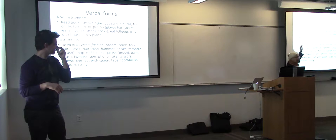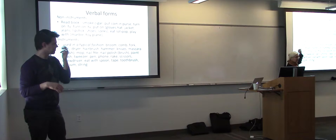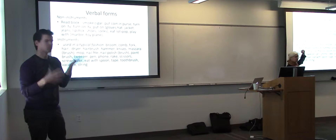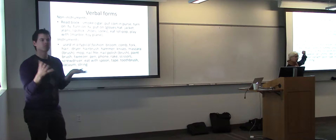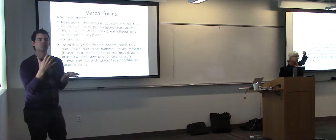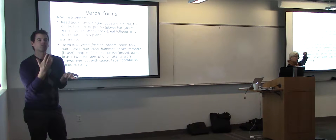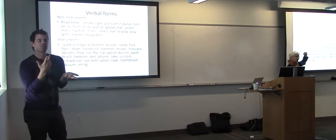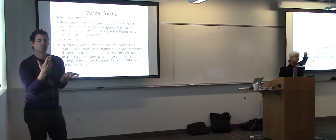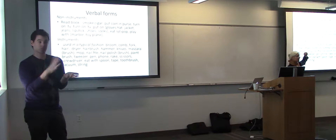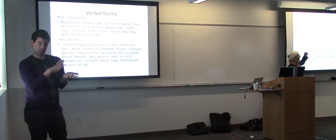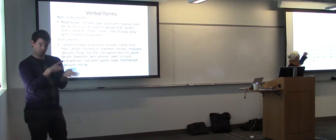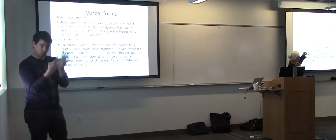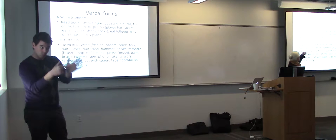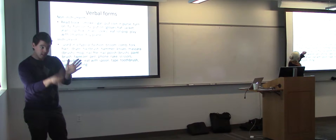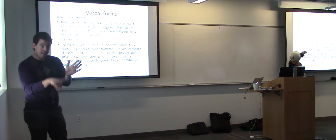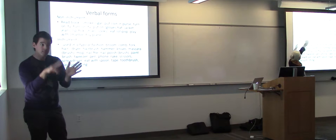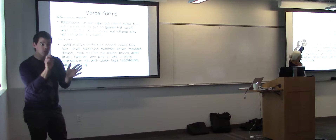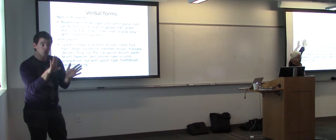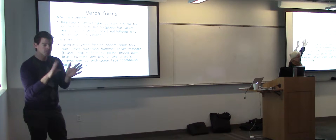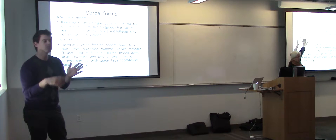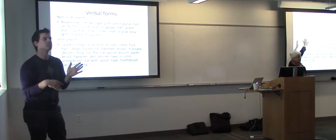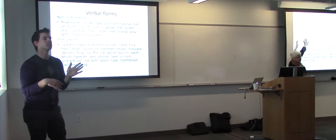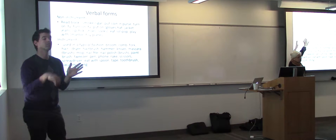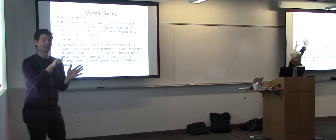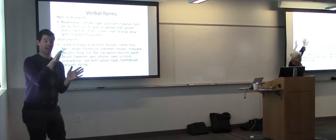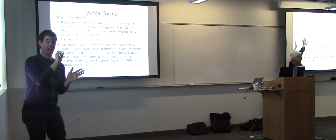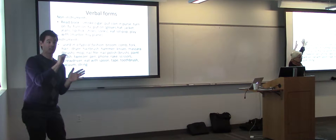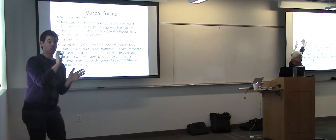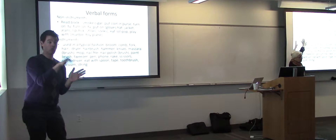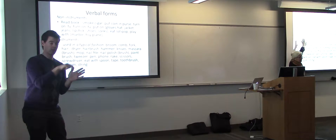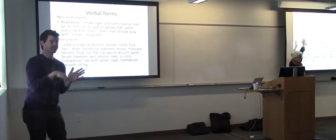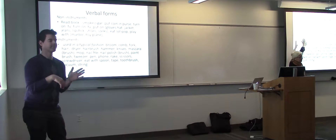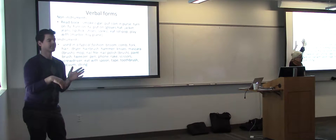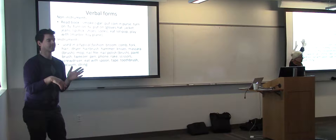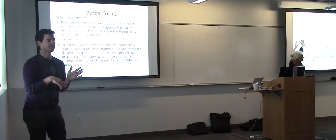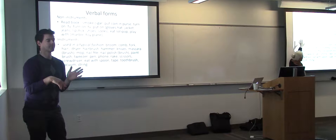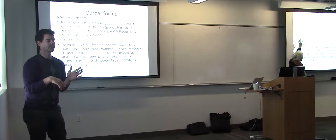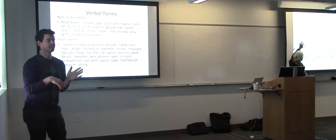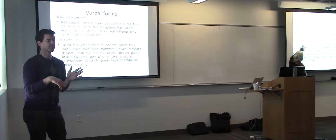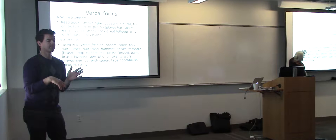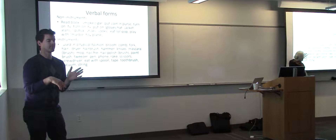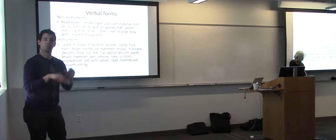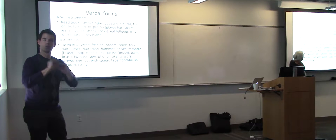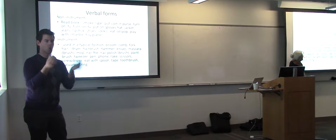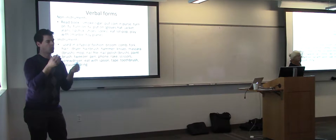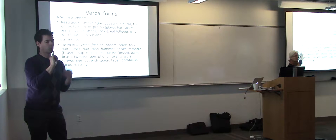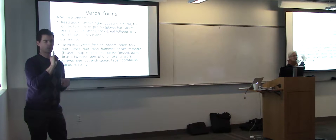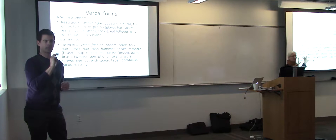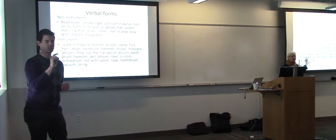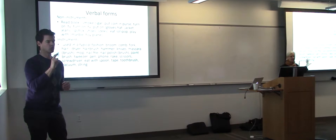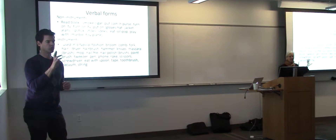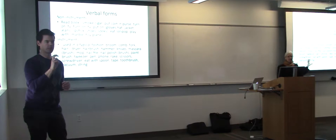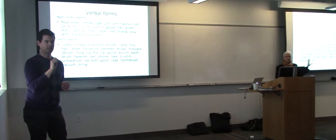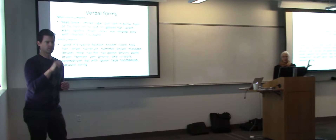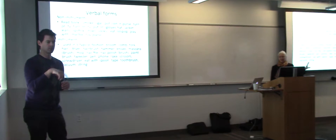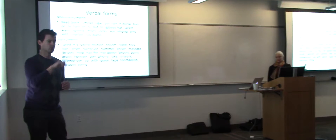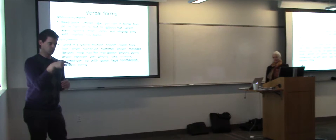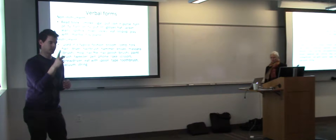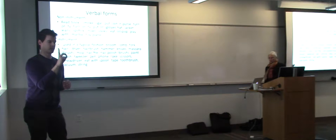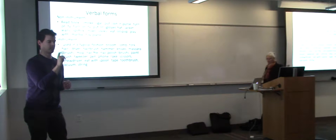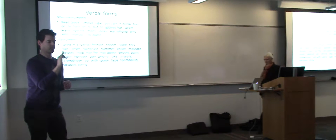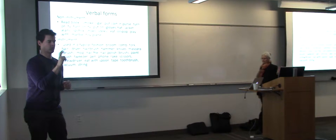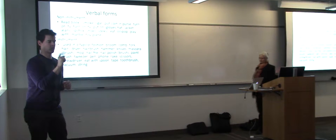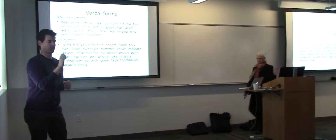treated the act-on verbs that didn't have an instrument, the ones that just had a direct object, and the ones that were mediated by